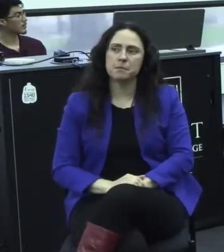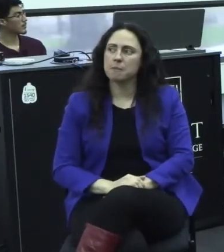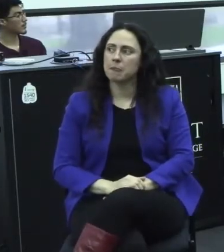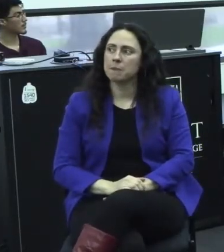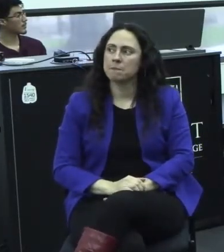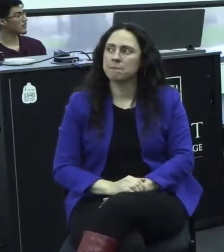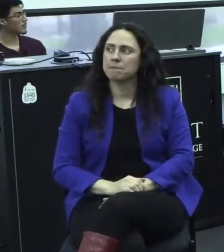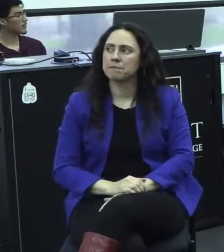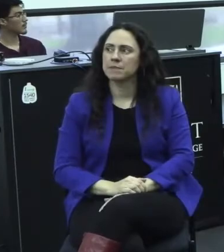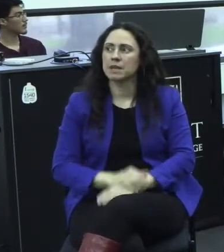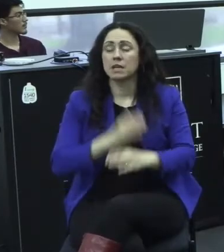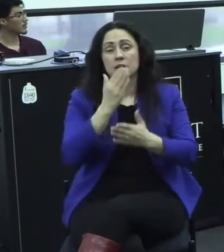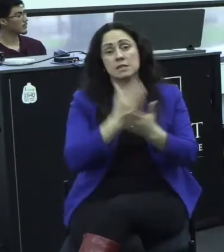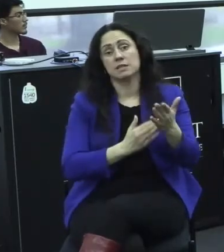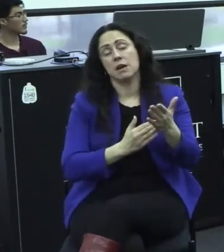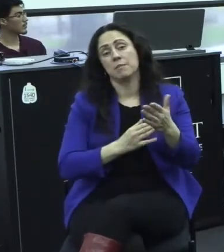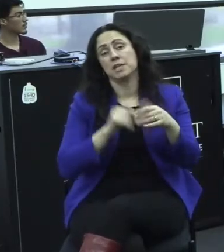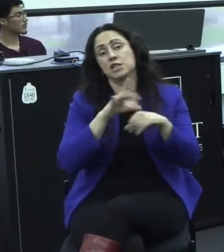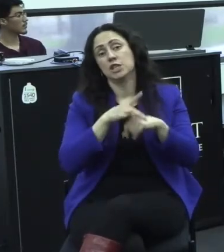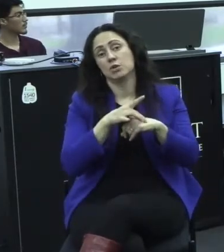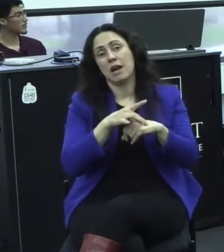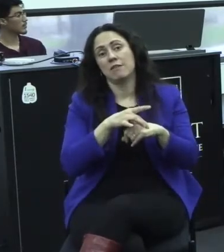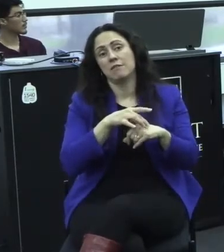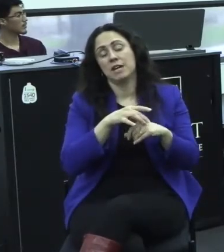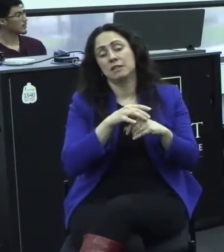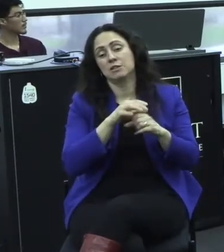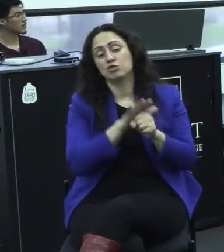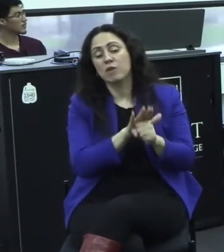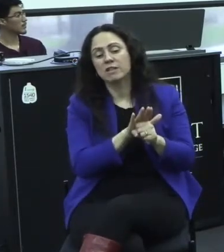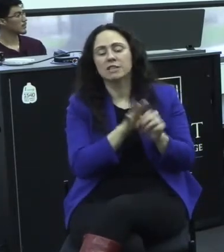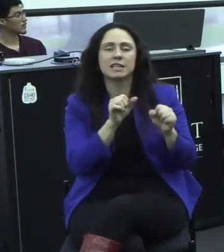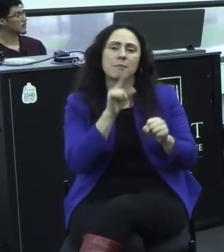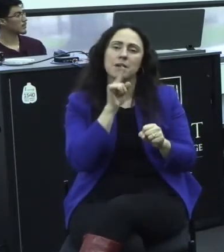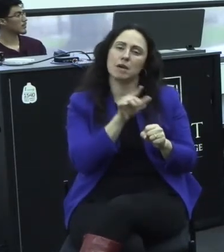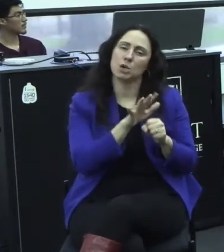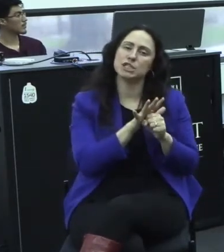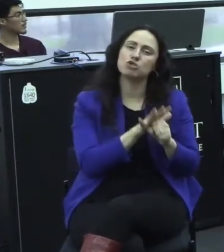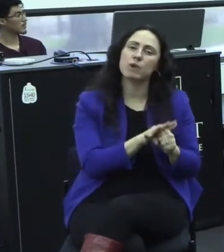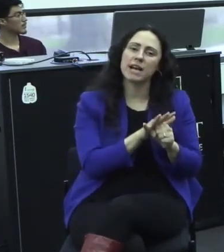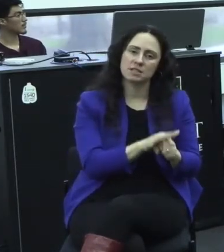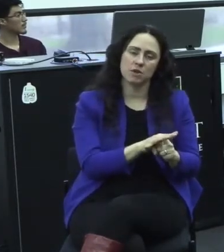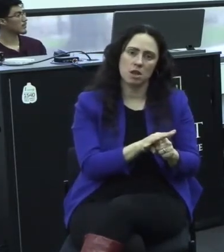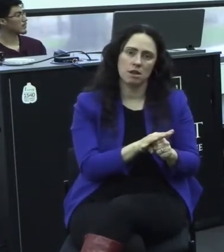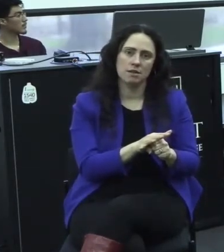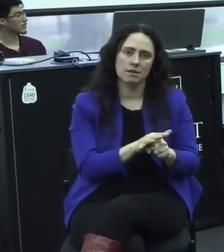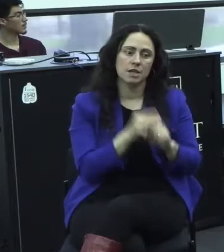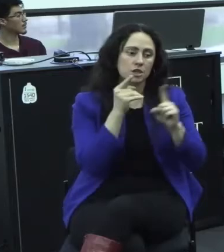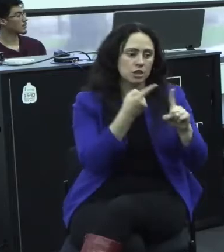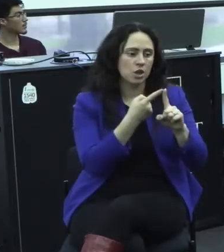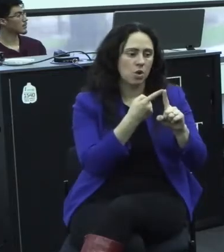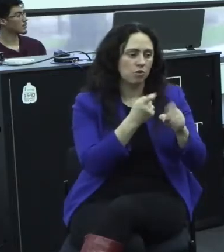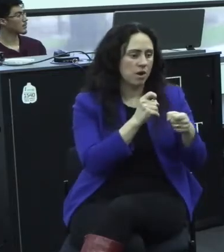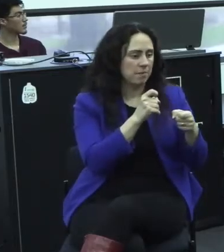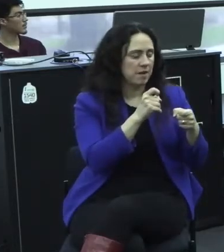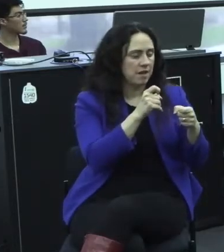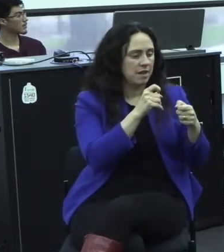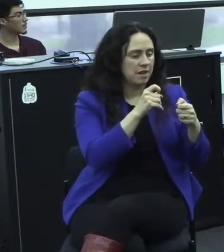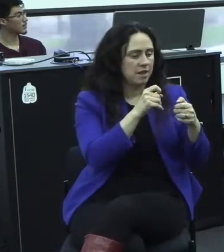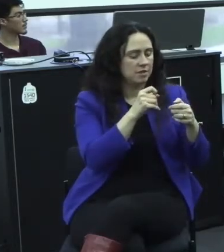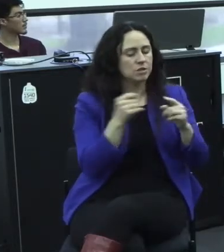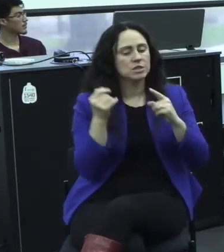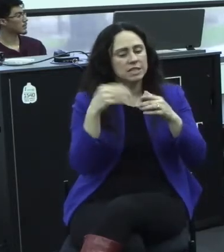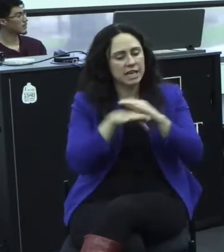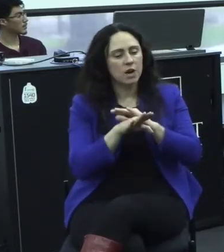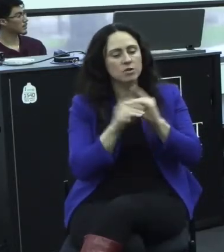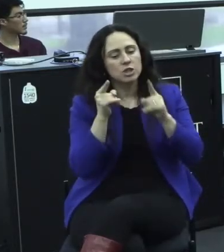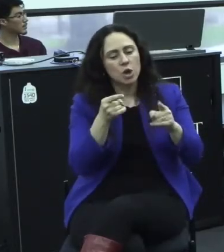Some geographic stressors, as Adam was talking about, I mean, it can be very, very stressful to get to the entrance of a college. So